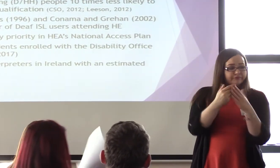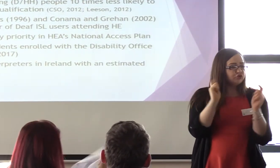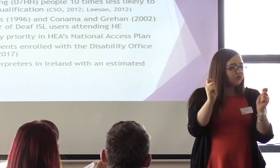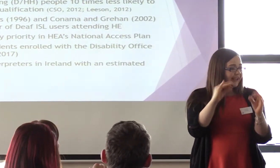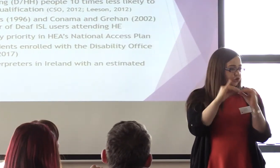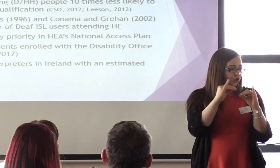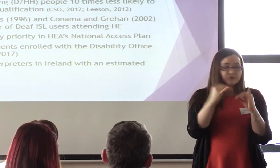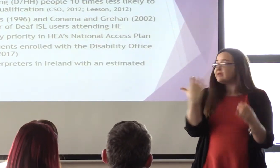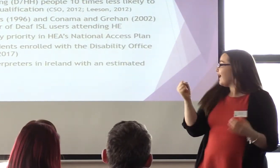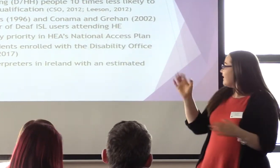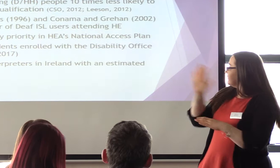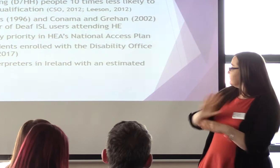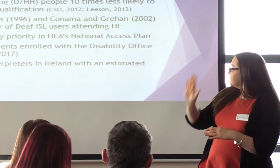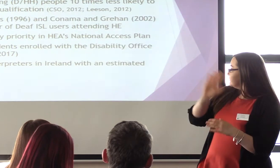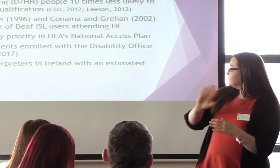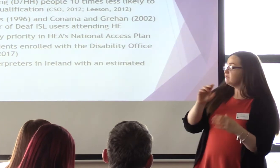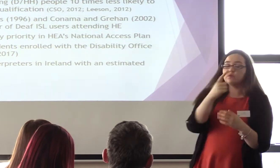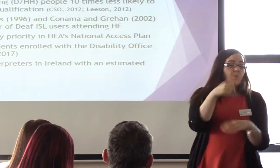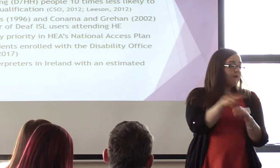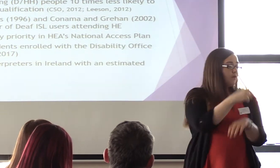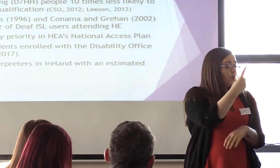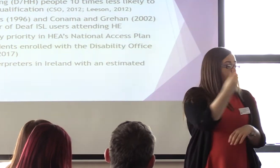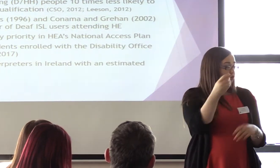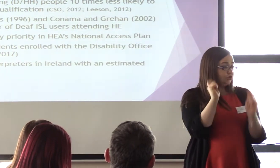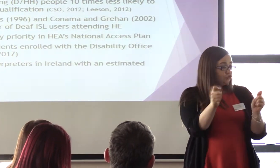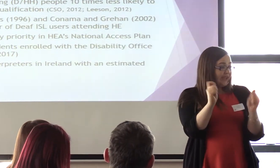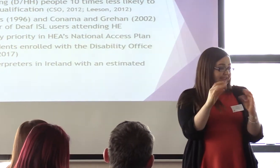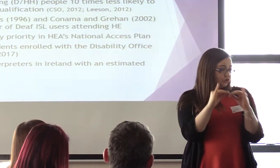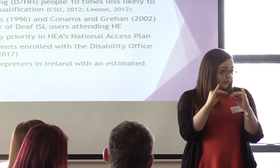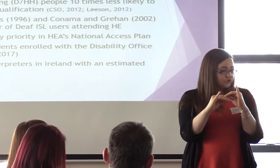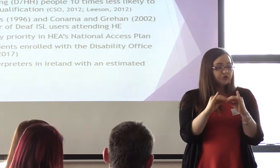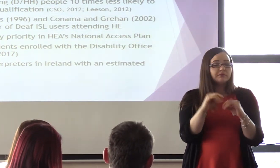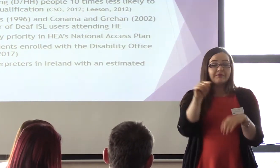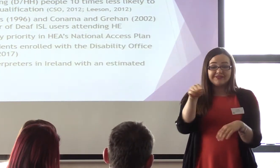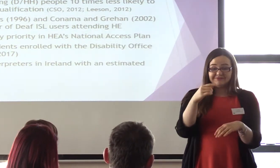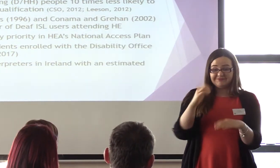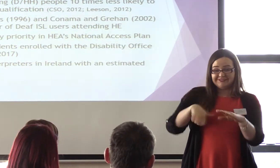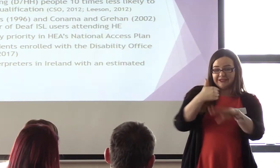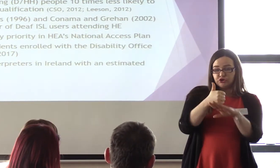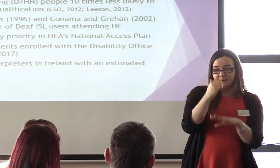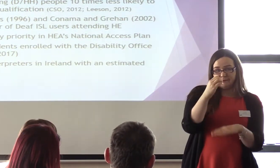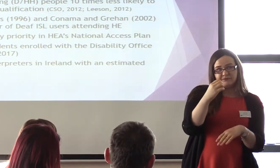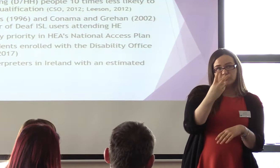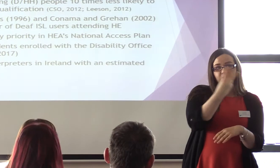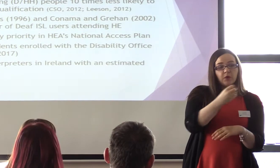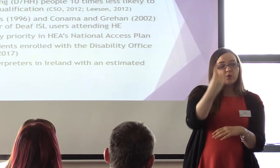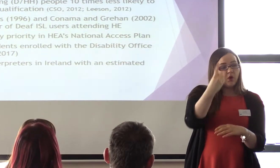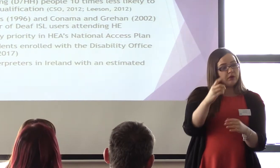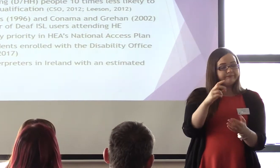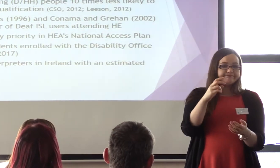Here in Ireland, the training for interpreters, we have over 100 interpreters who have been trained. The Centre